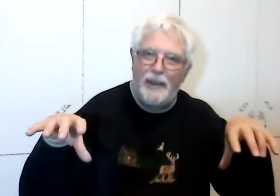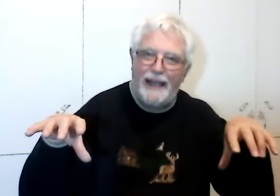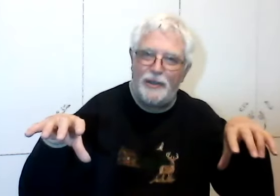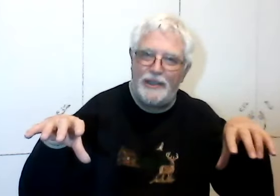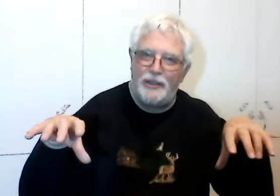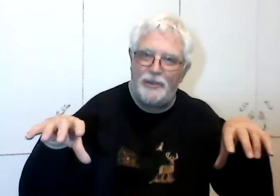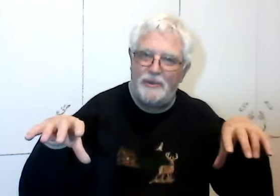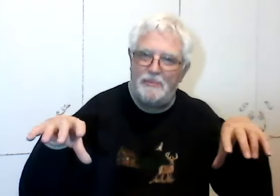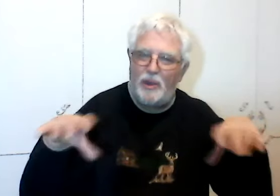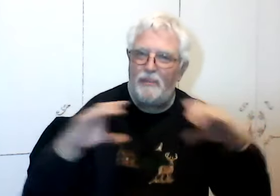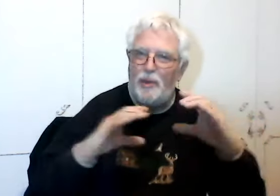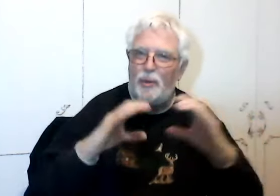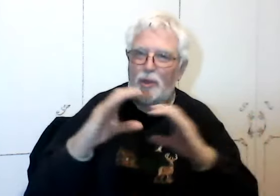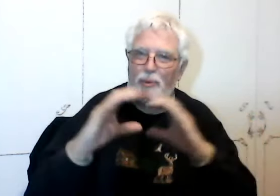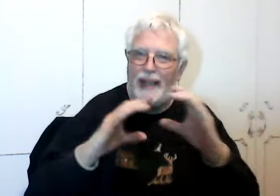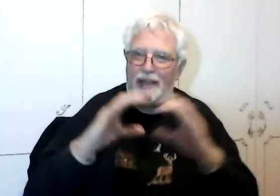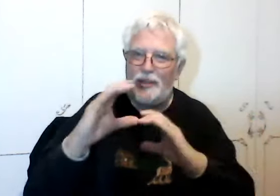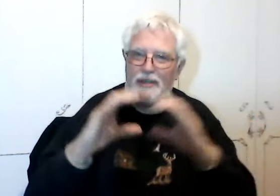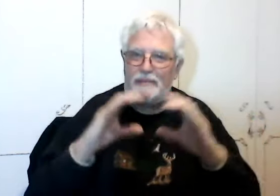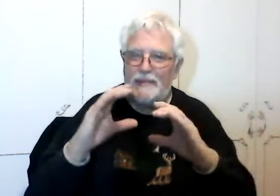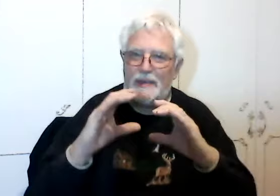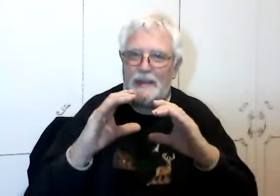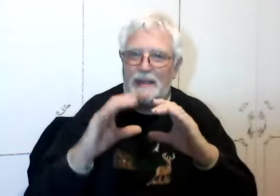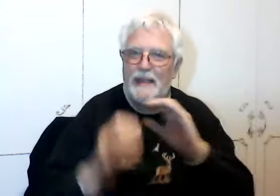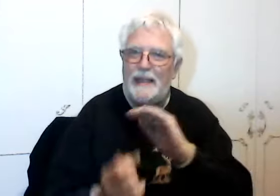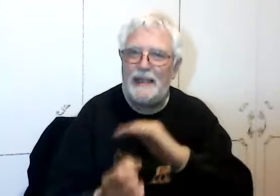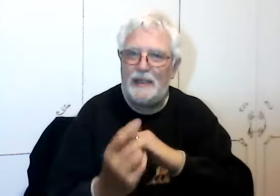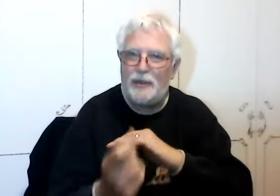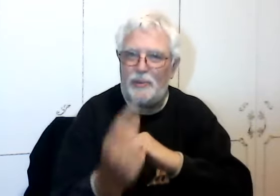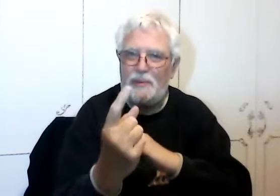Communication issues. We've got communication issues.